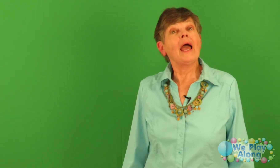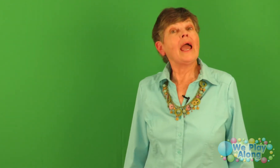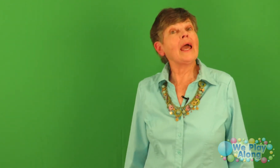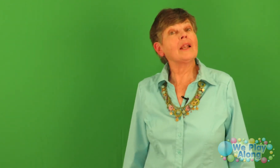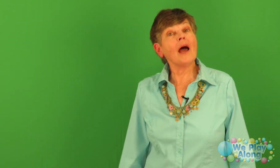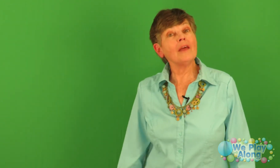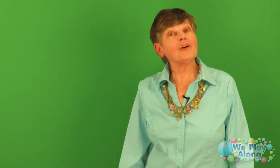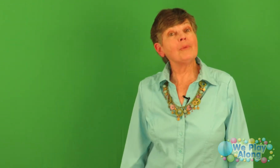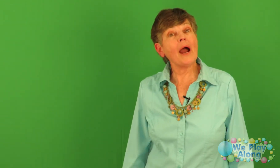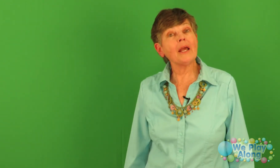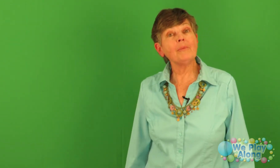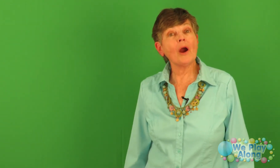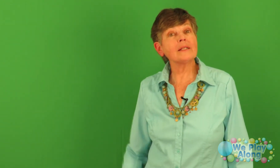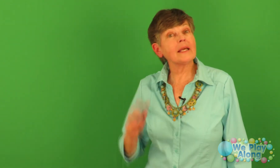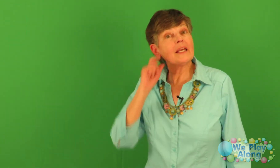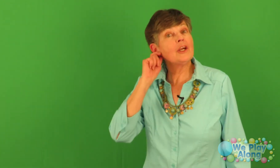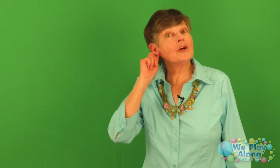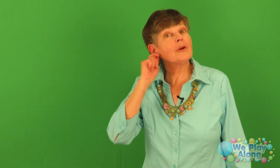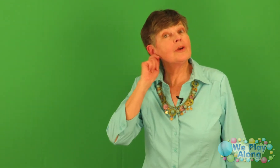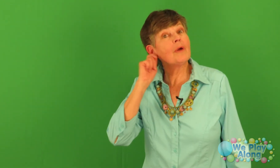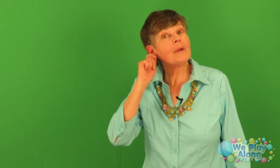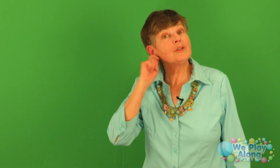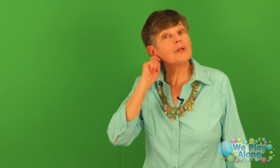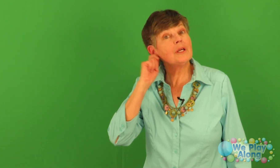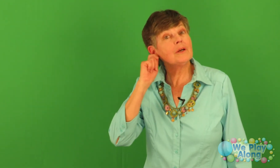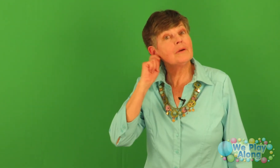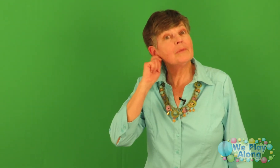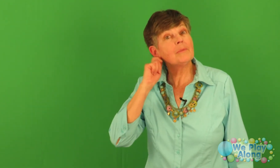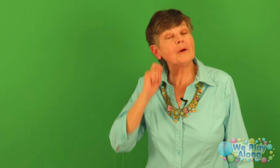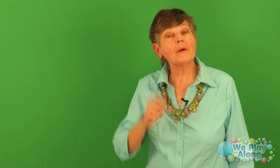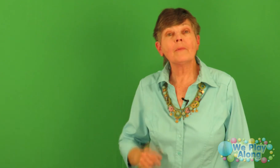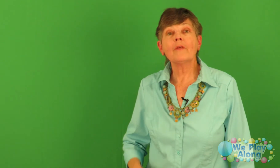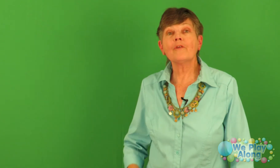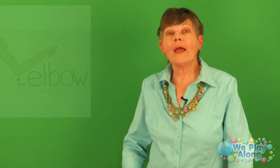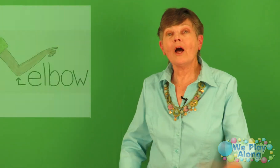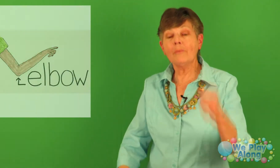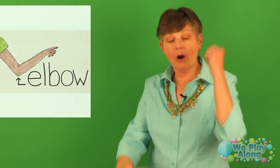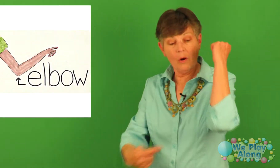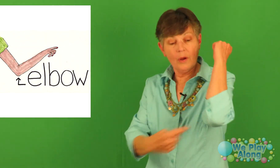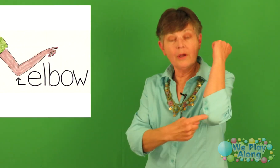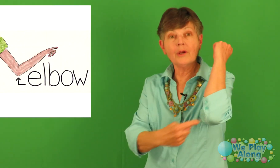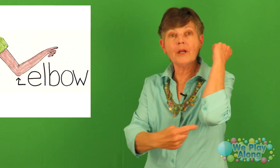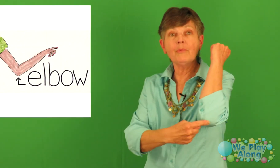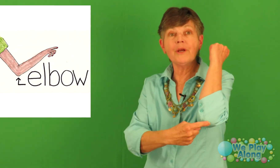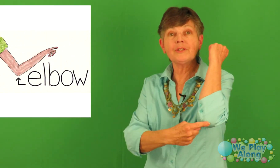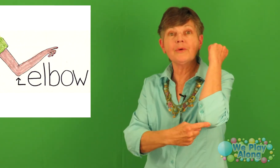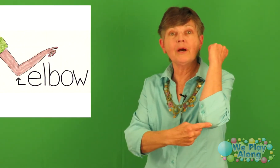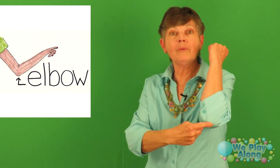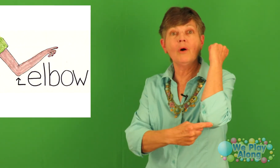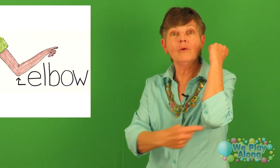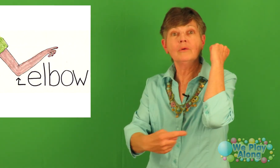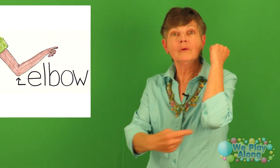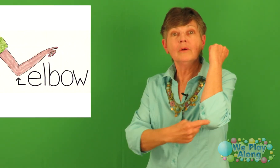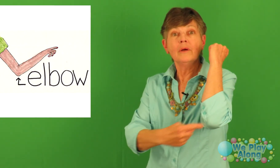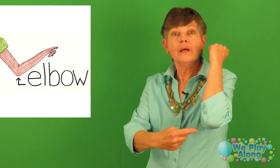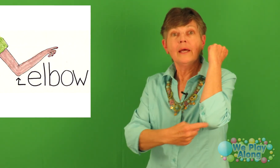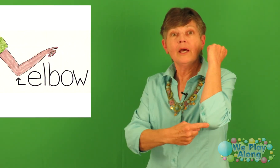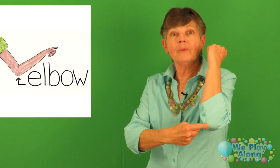And a lot of your body parts, like ear, you grabbed your ear. Remember? For elbow, you're going to point to your elbow. Elbow.